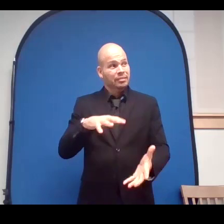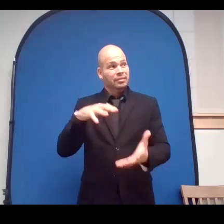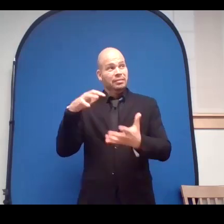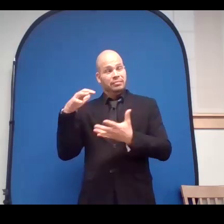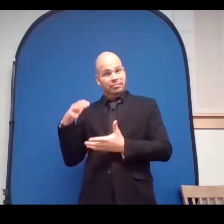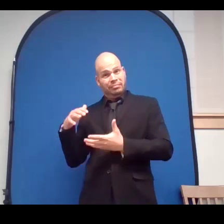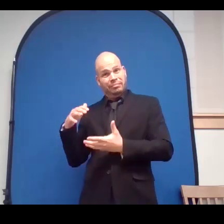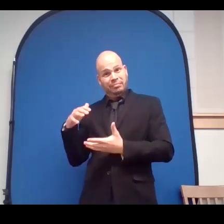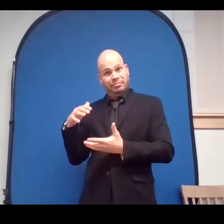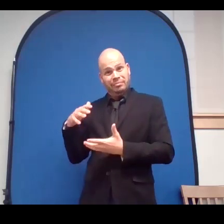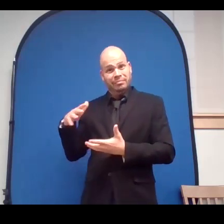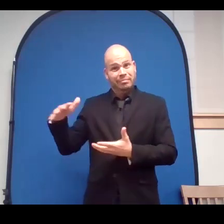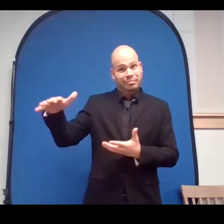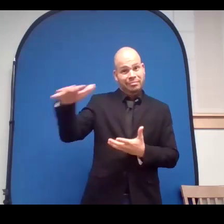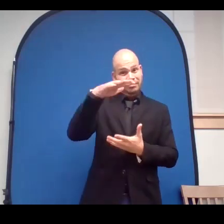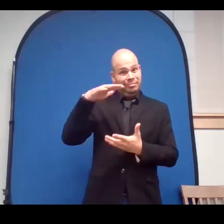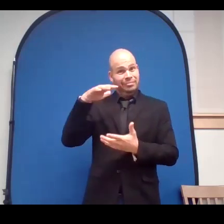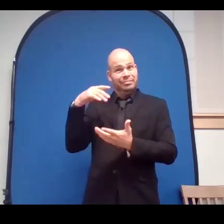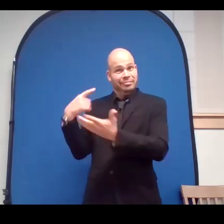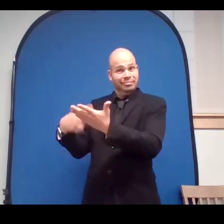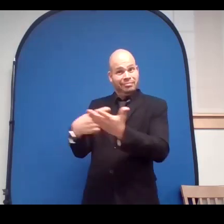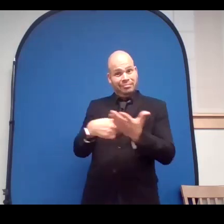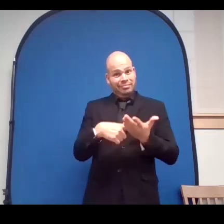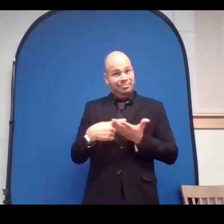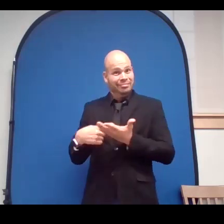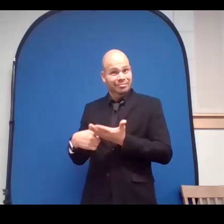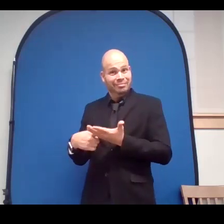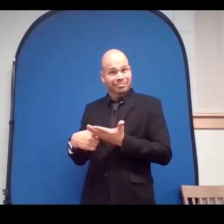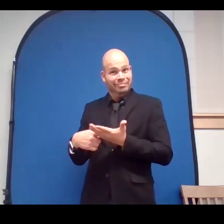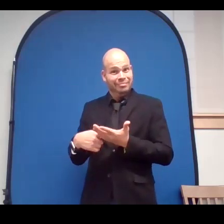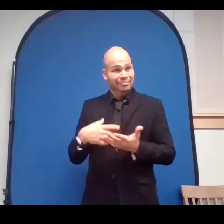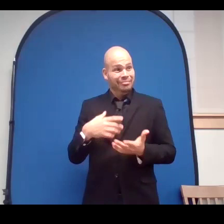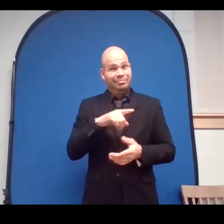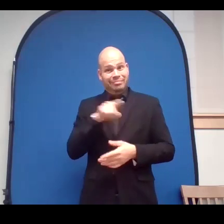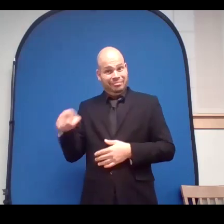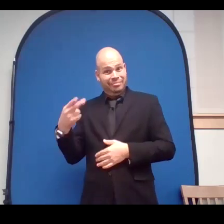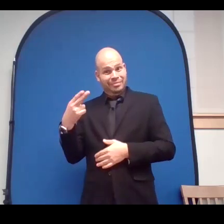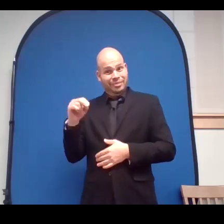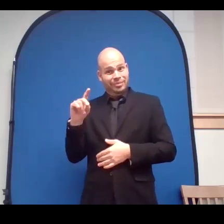received through Staff Sergeant Hodgson. You stated that the family agreed to remove the weapons from the home, sir.